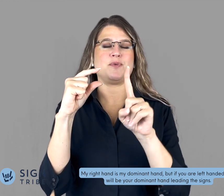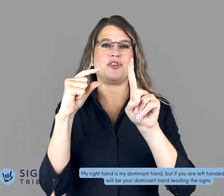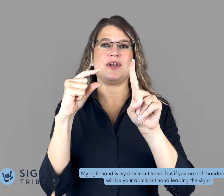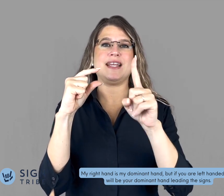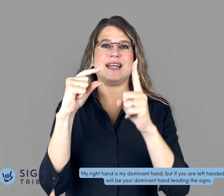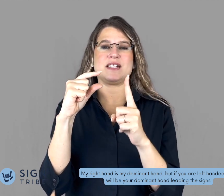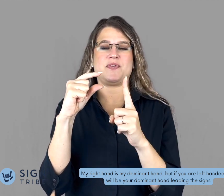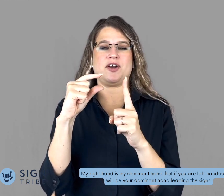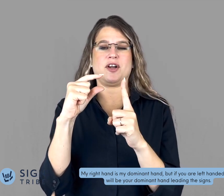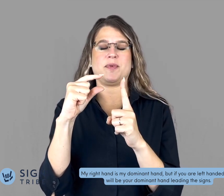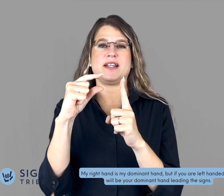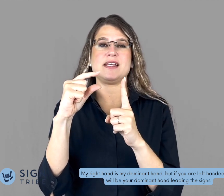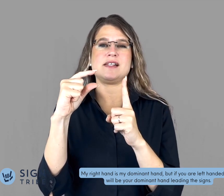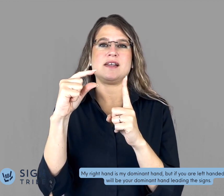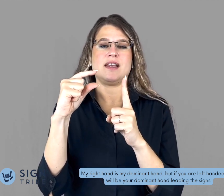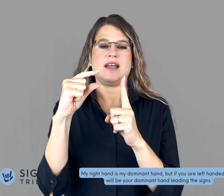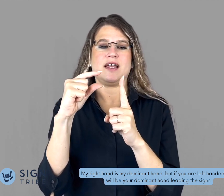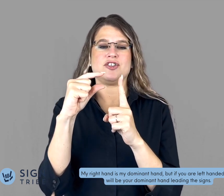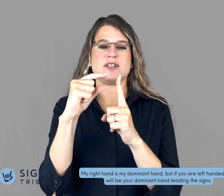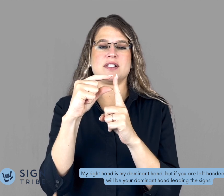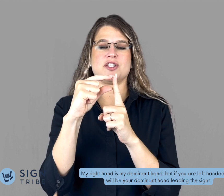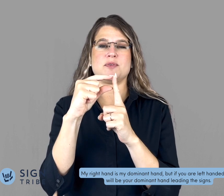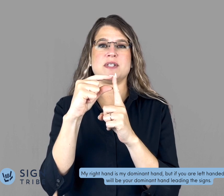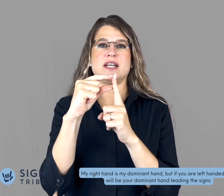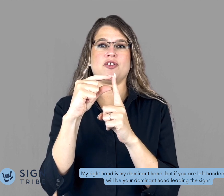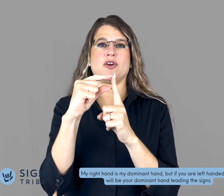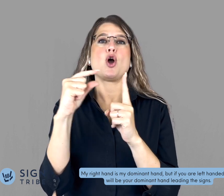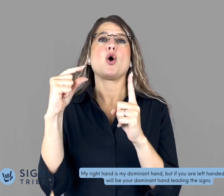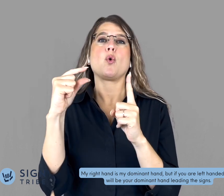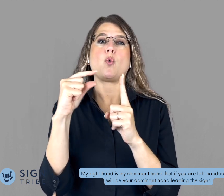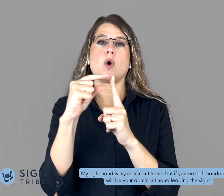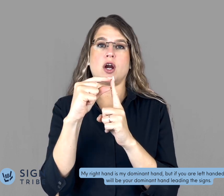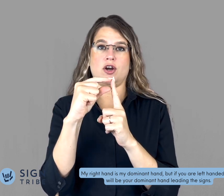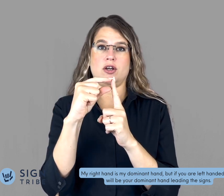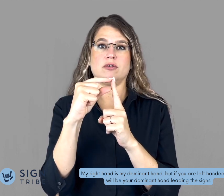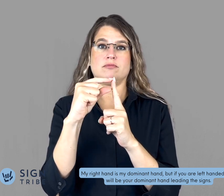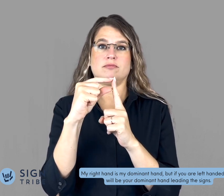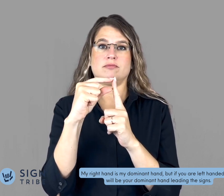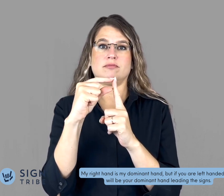your index finger up like this, and just touch them together. Word.